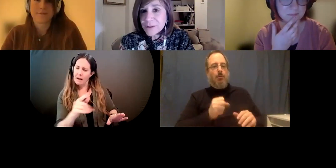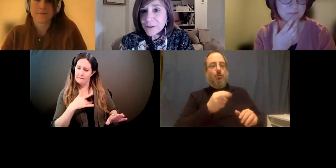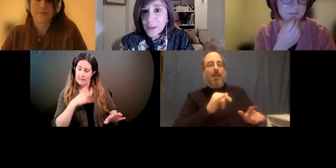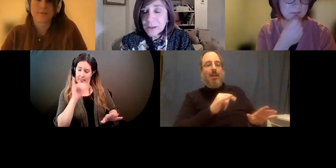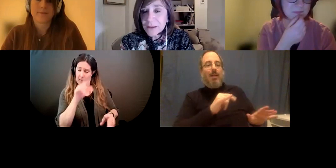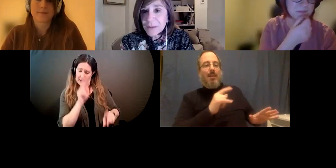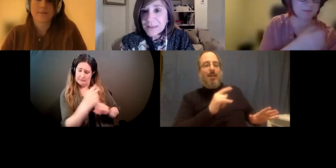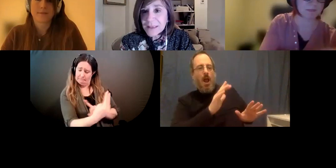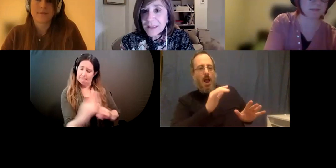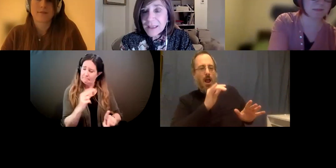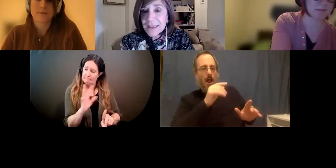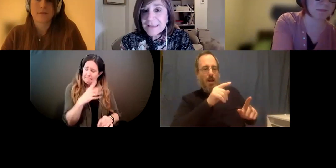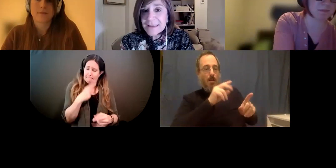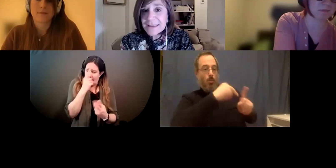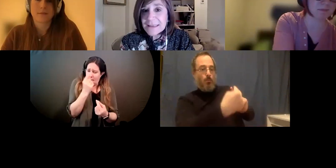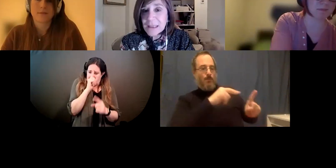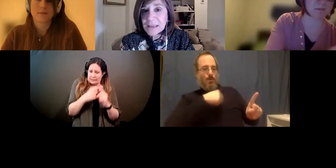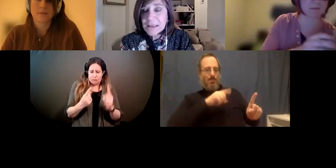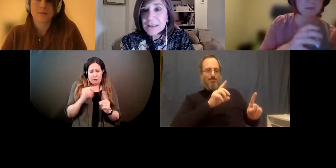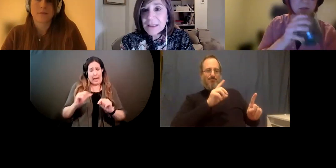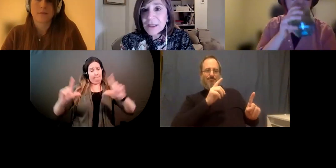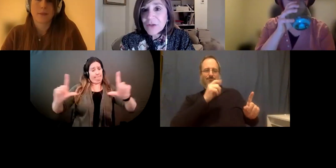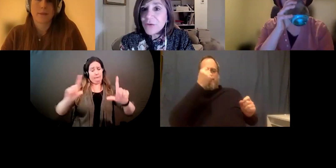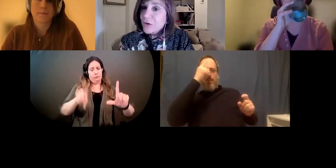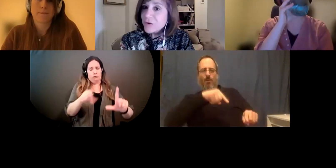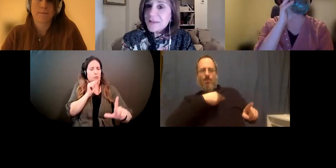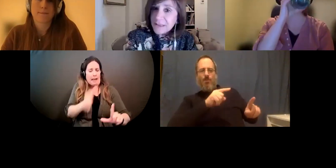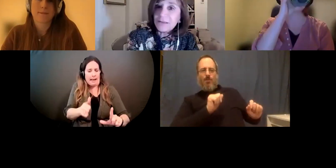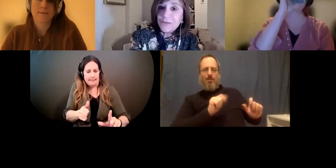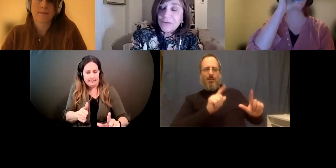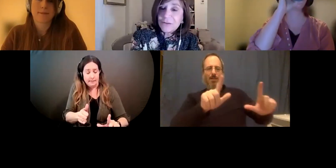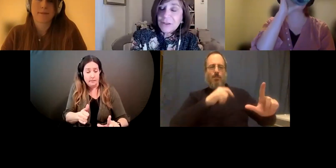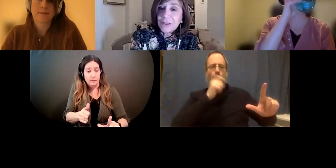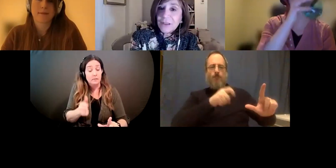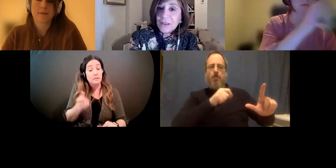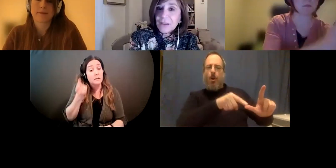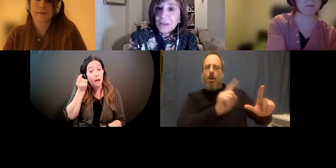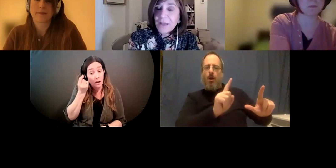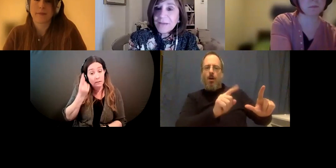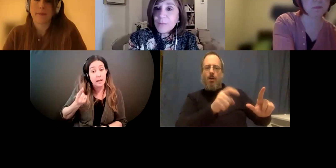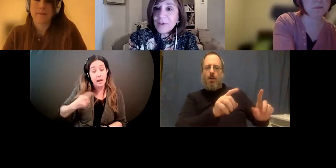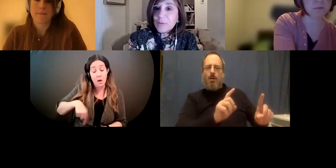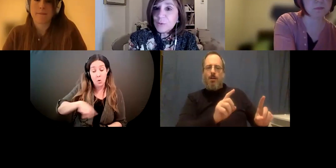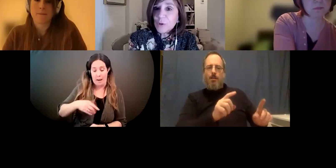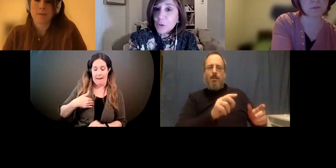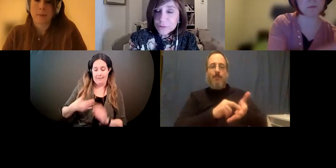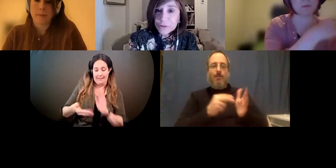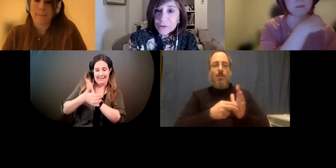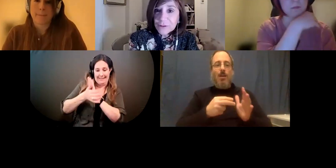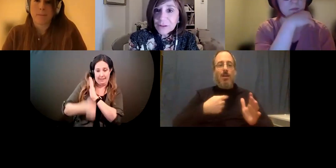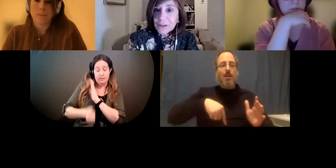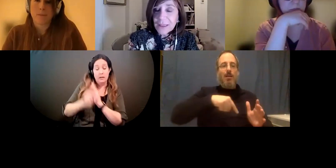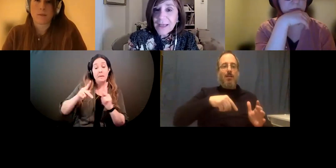I'm really quite, is that this is not, there are skills. I think the people who were